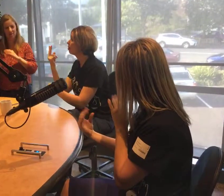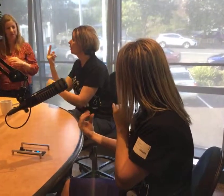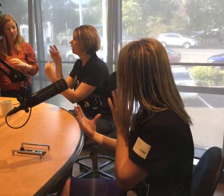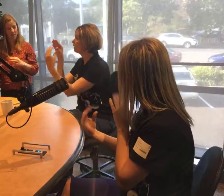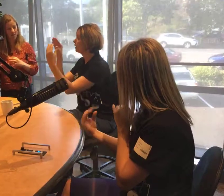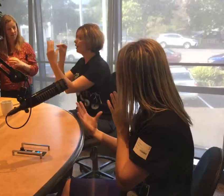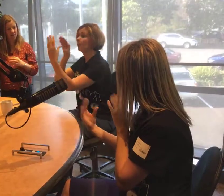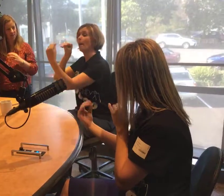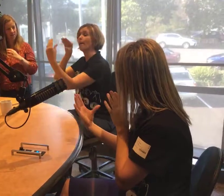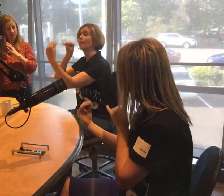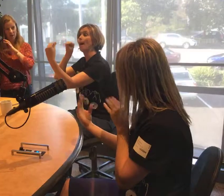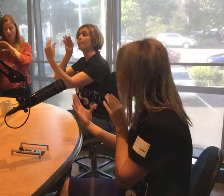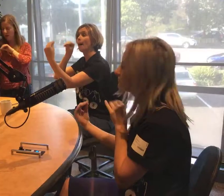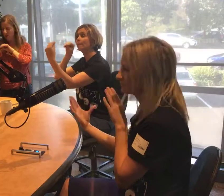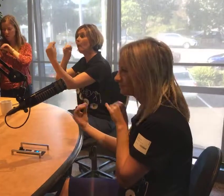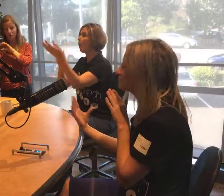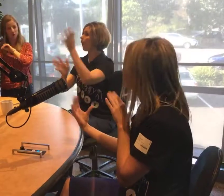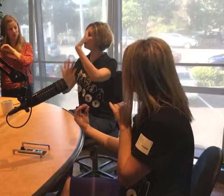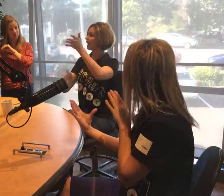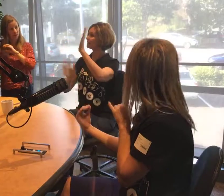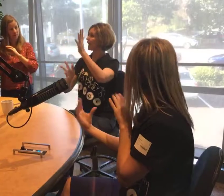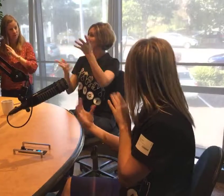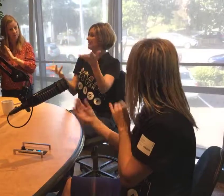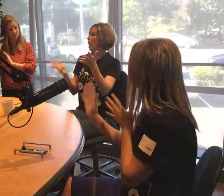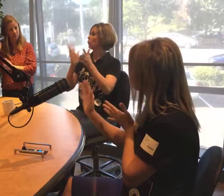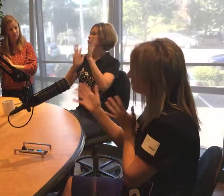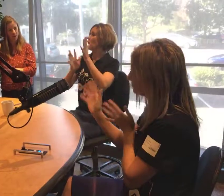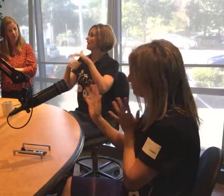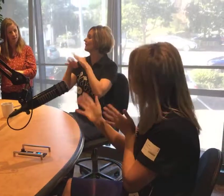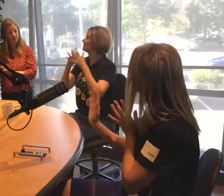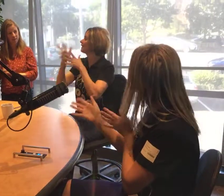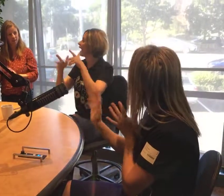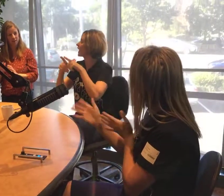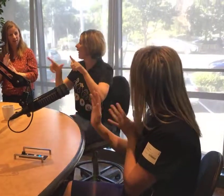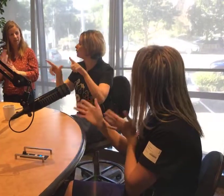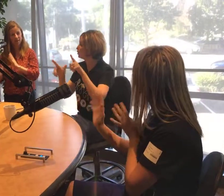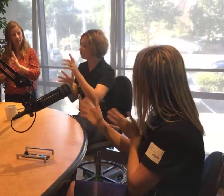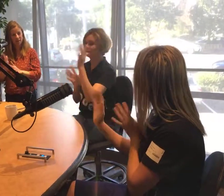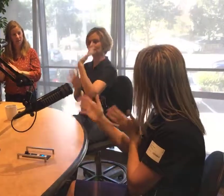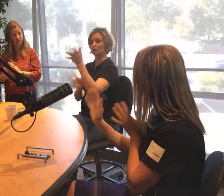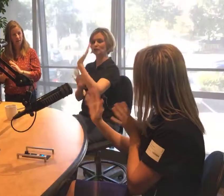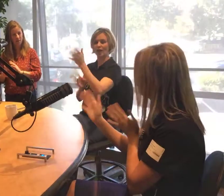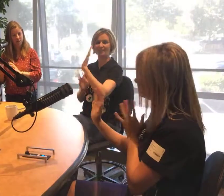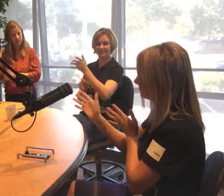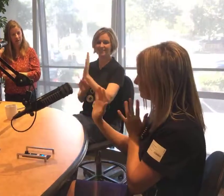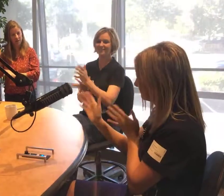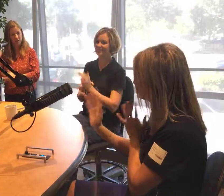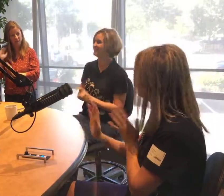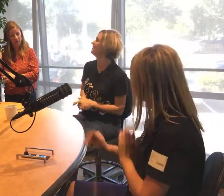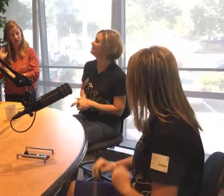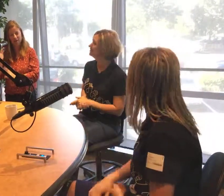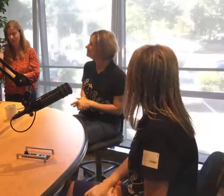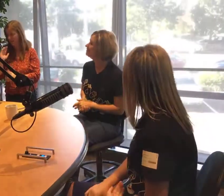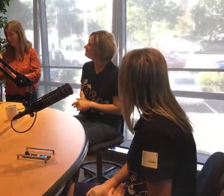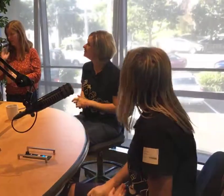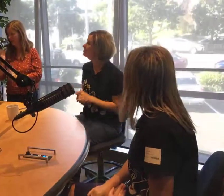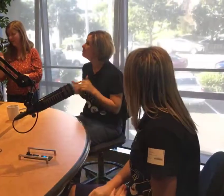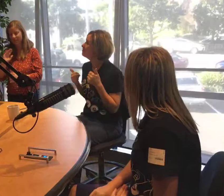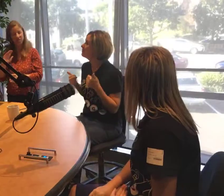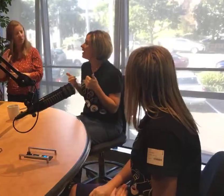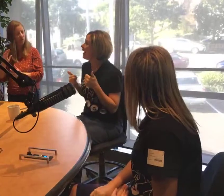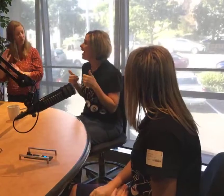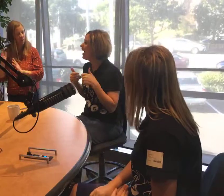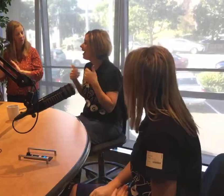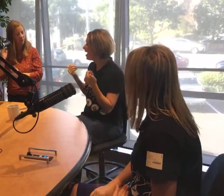is a verbal chat. Oh, verbal. Okay, yeah. Okay, Obviously sure. a verbal chat. Well, Right. this is a chat in NZSL. All right. Okay. Hands going 10 to